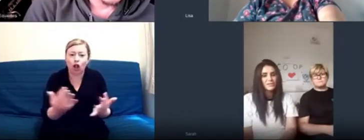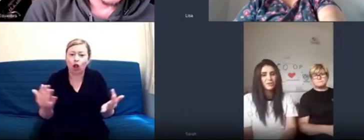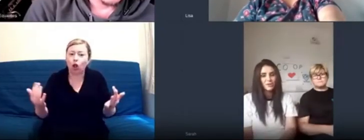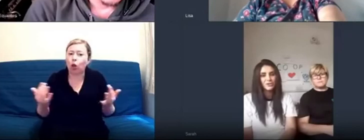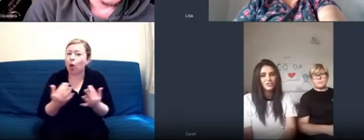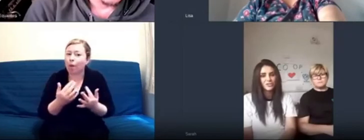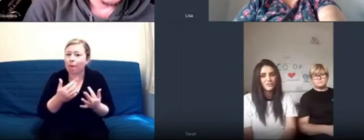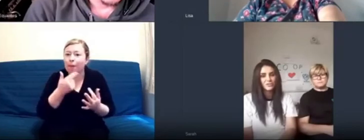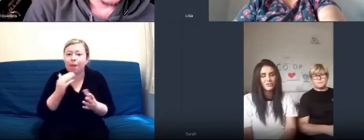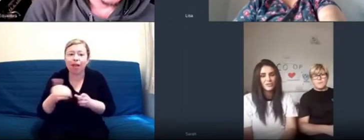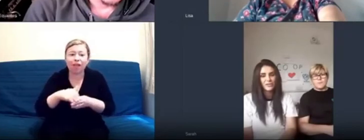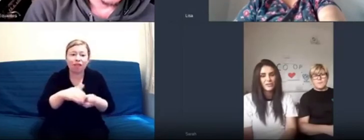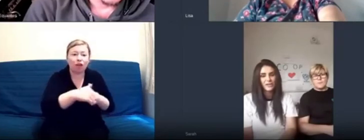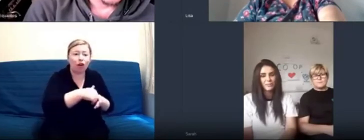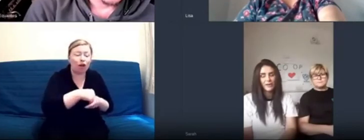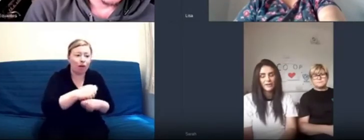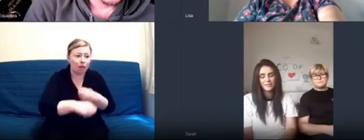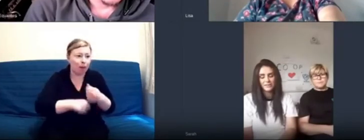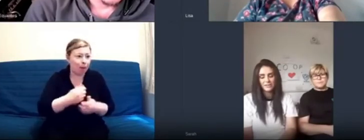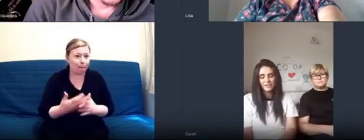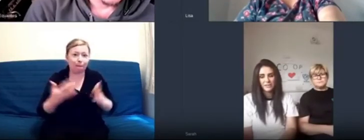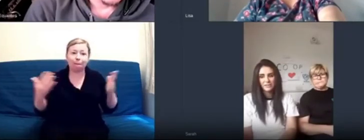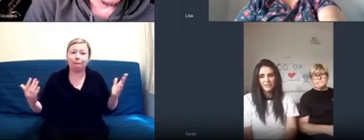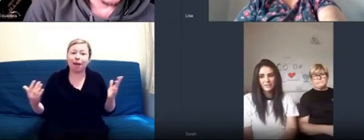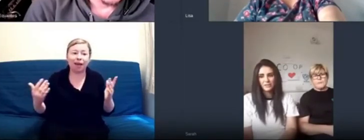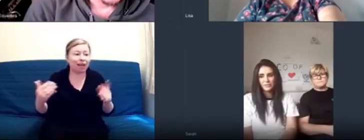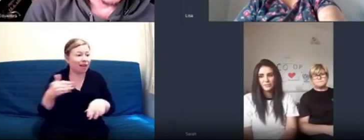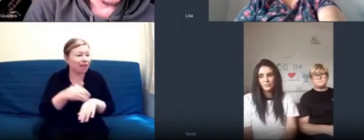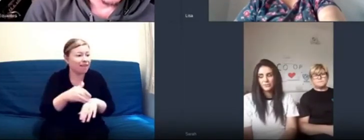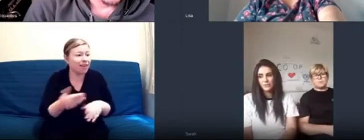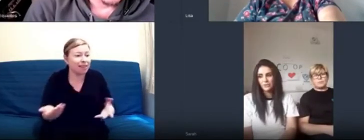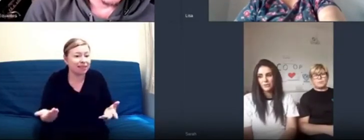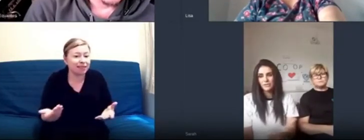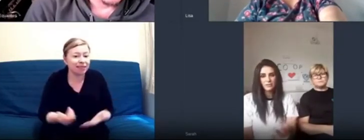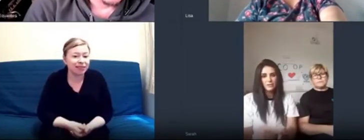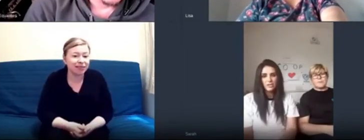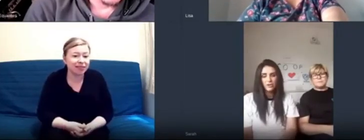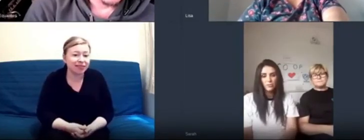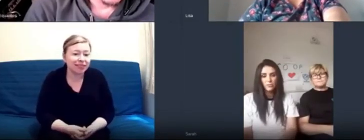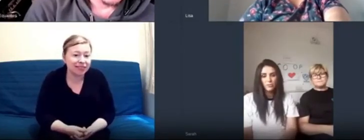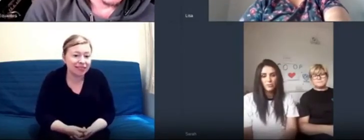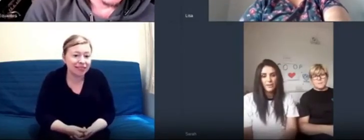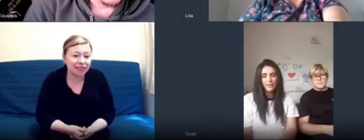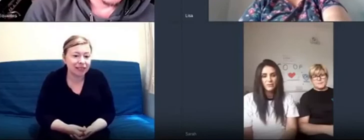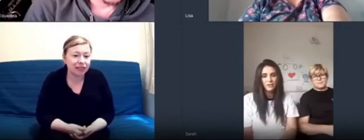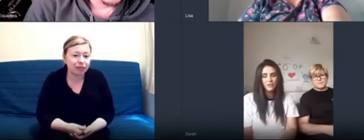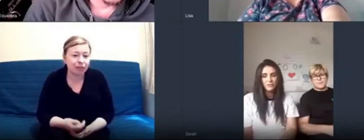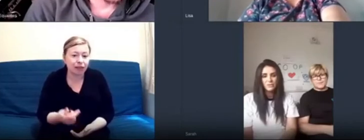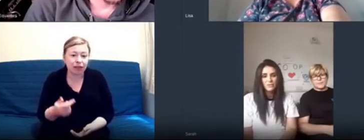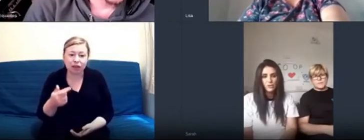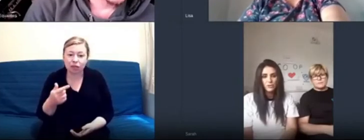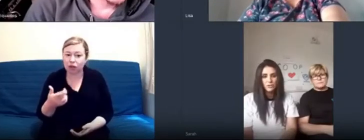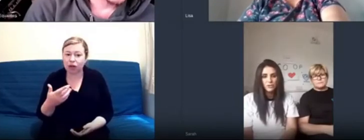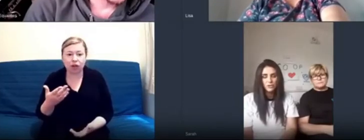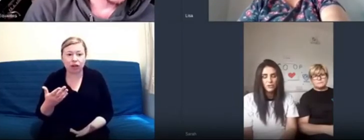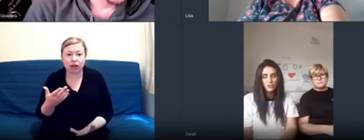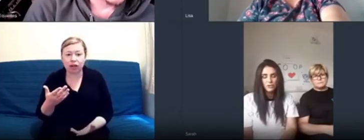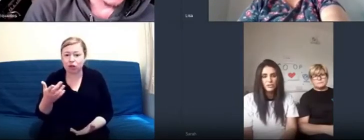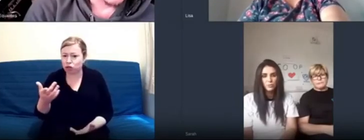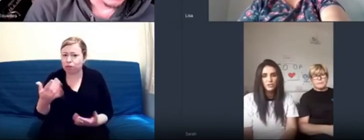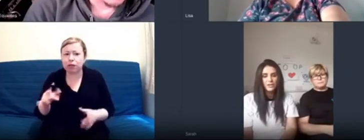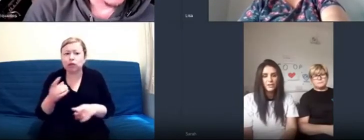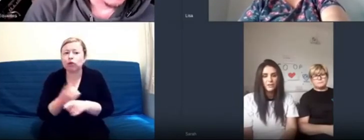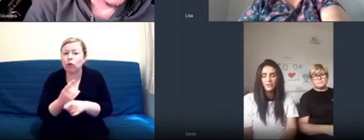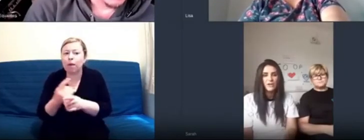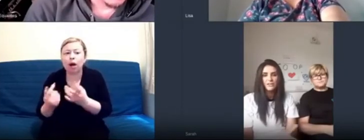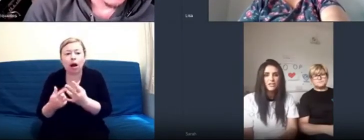snowballs, it has a huge, huge impact. And, you know, just want to try and compliment any of your other groups that you've spoken to.